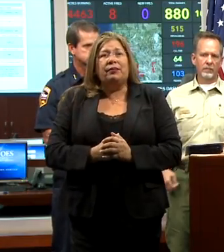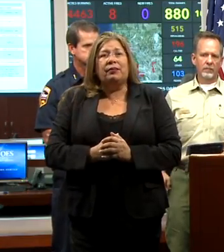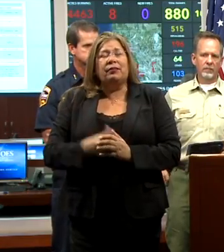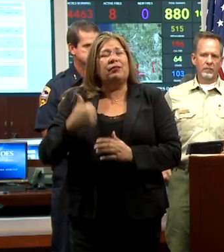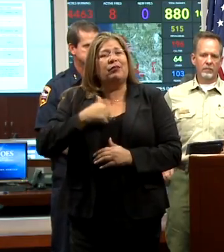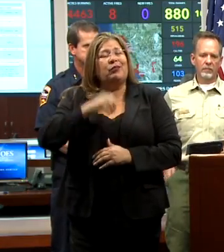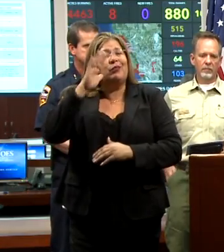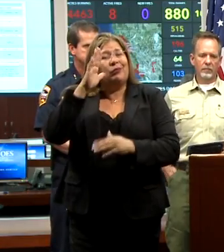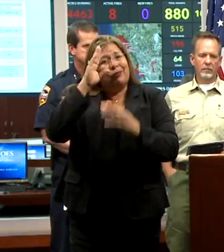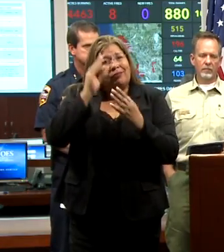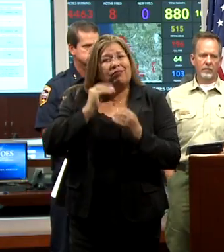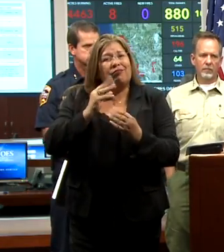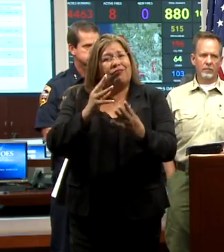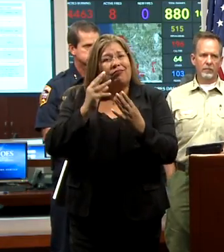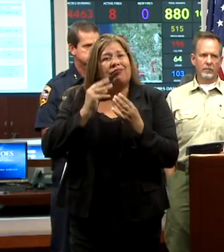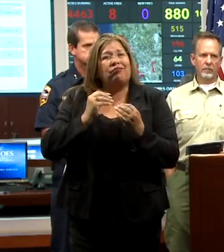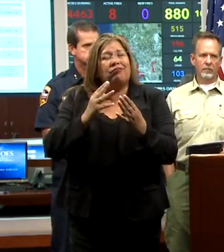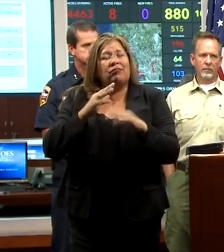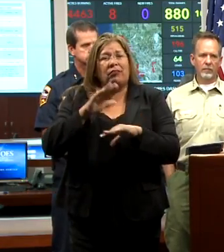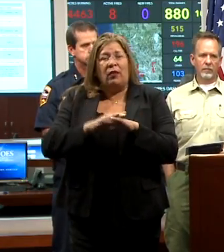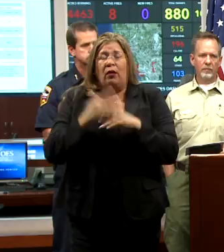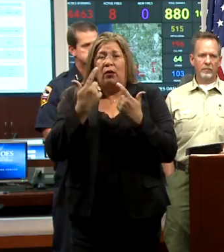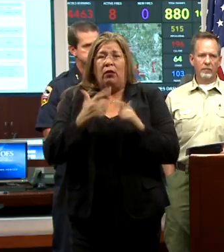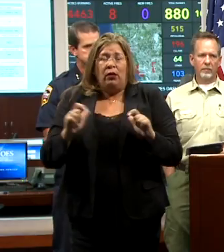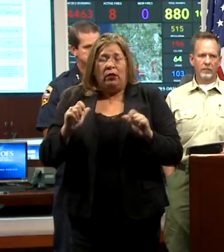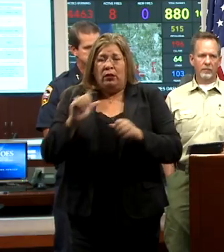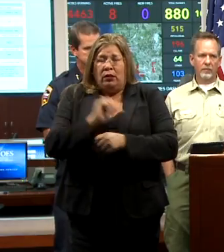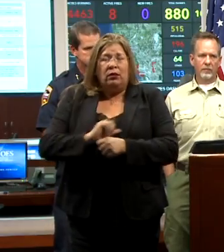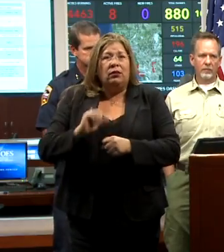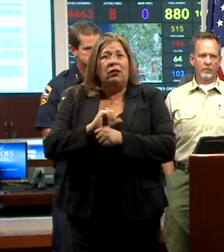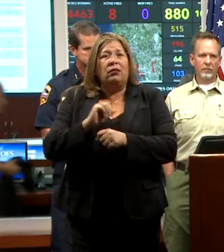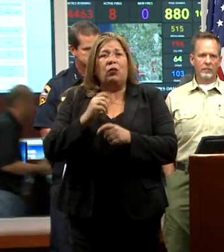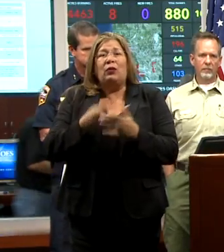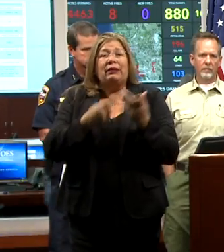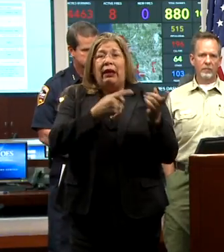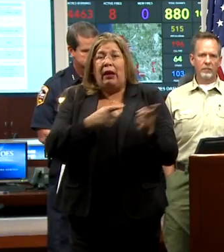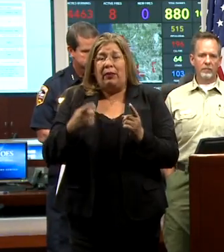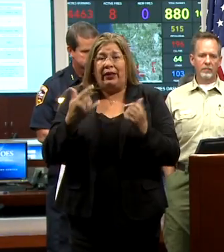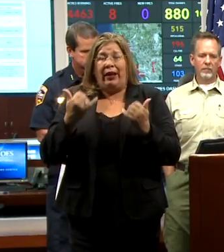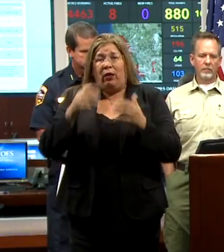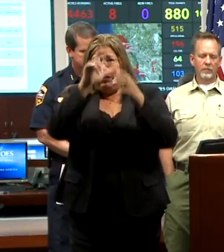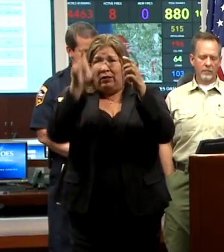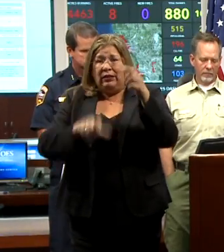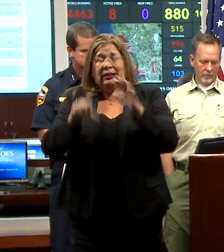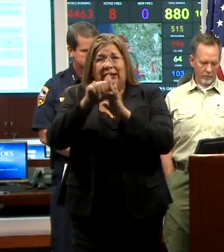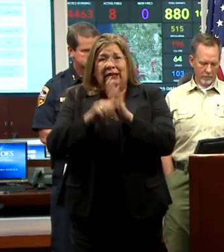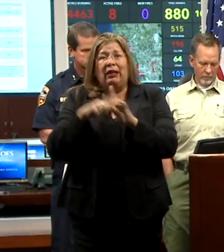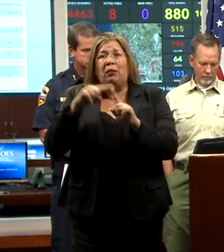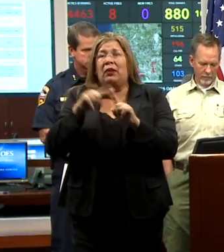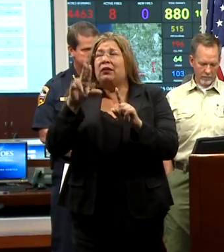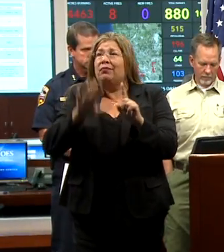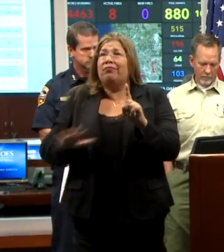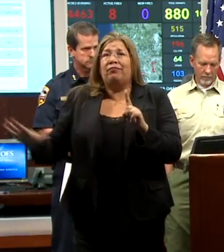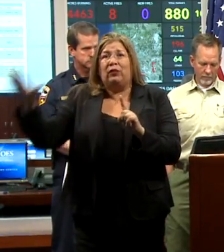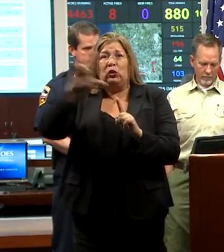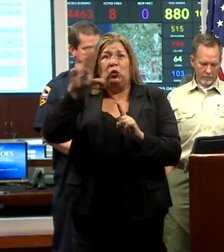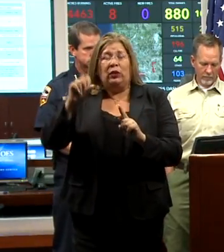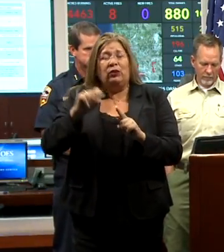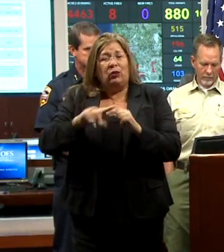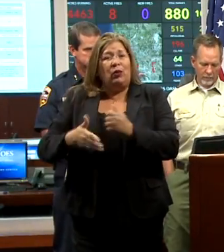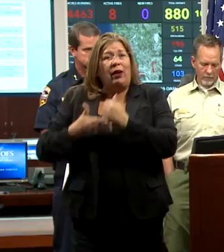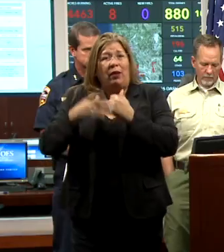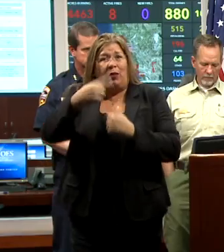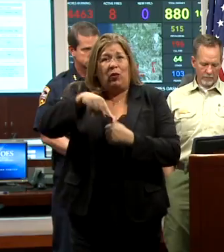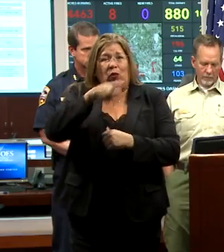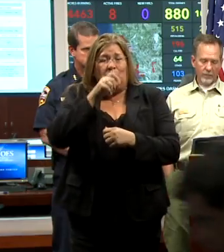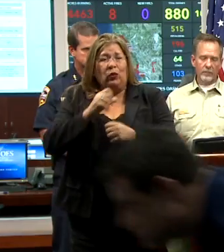on the latest briefing on the massive efforts occurring right now across the state and nation to assist those on the front lines